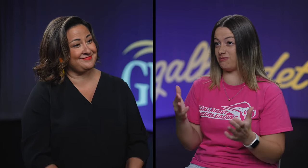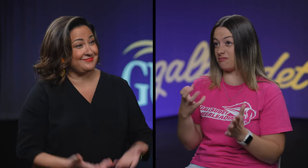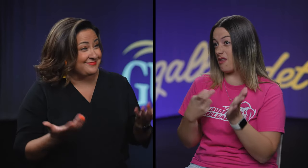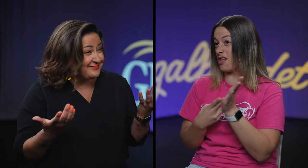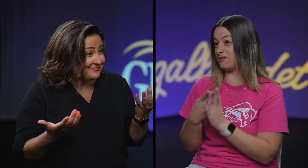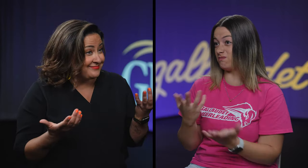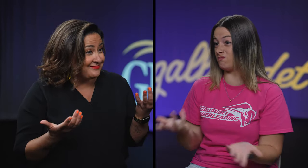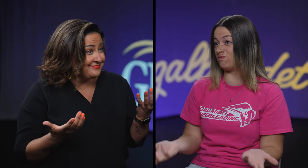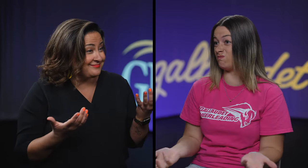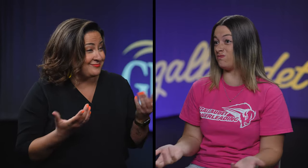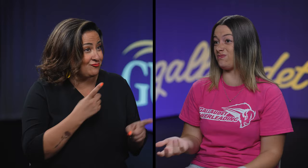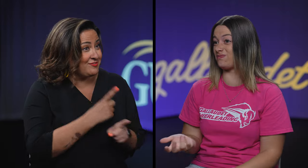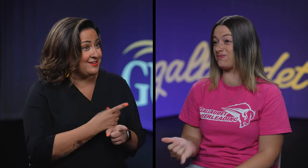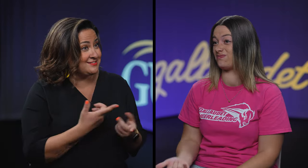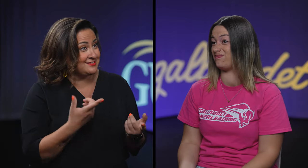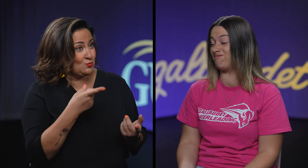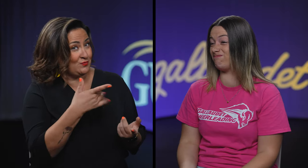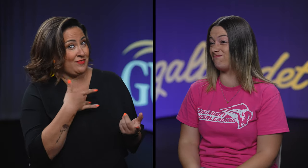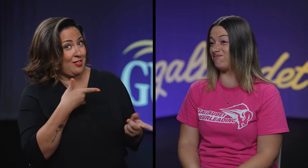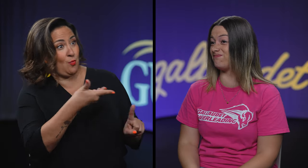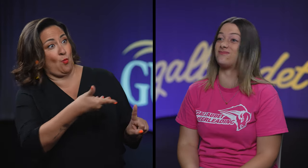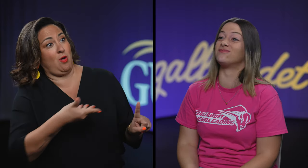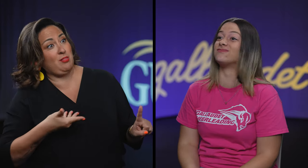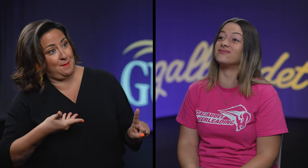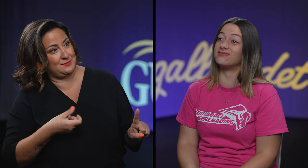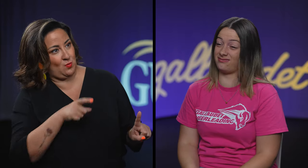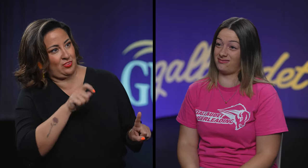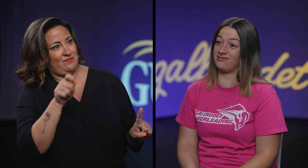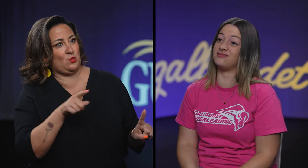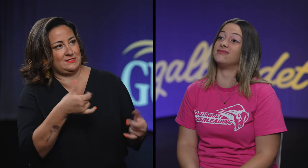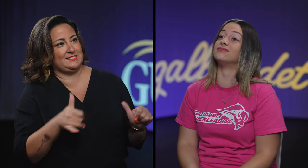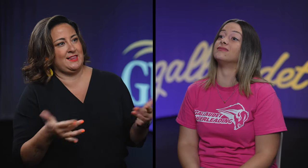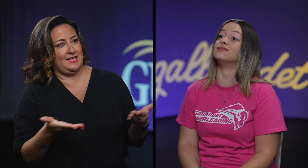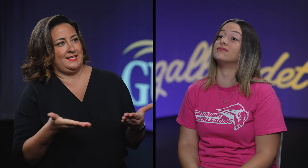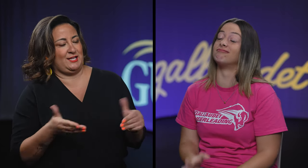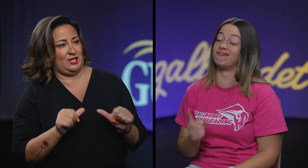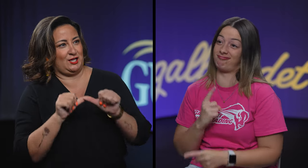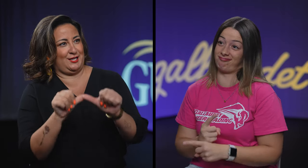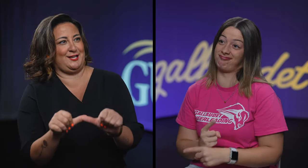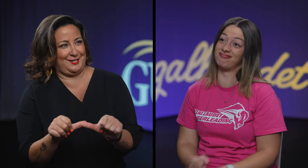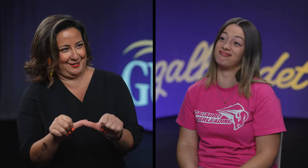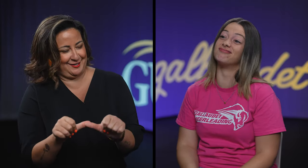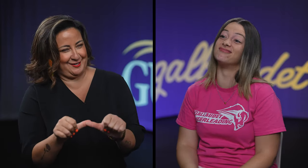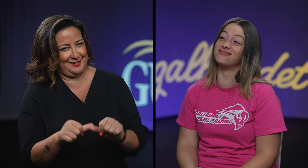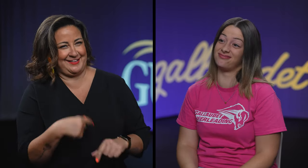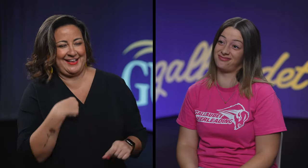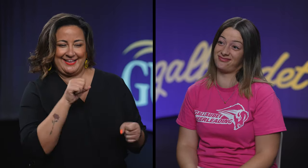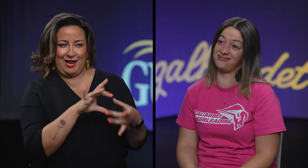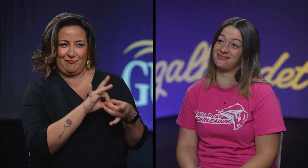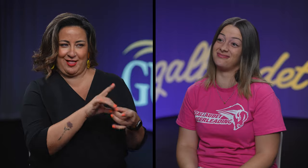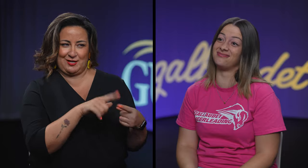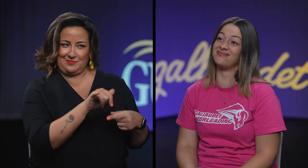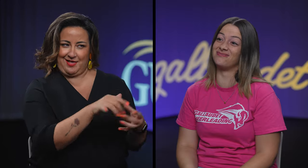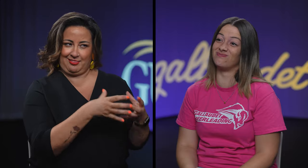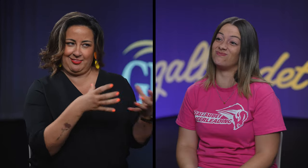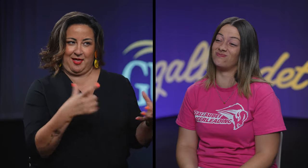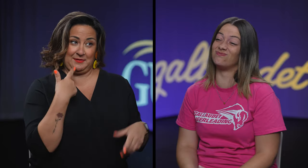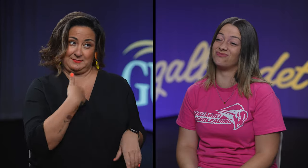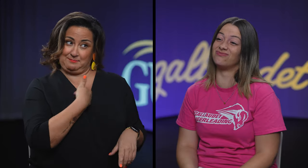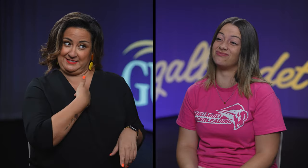long. Right, you felt welcomed, therefore you decided right. to stay. I can relate to that. I have a deaf